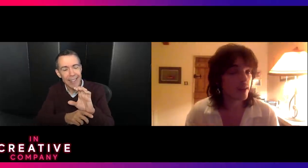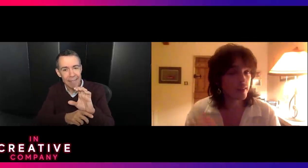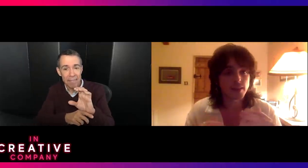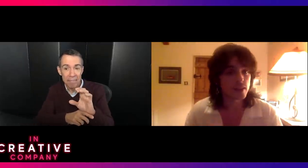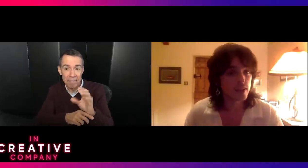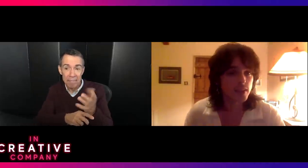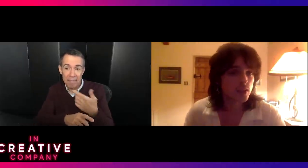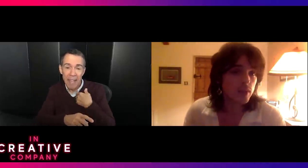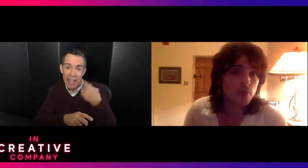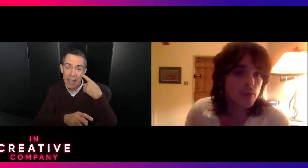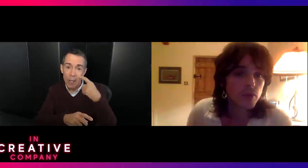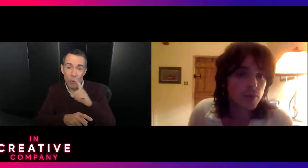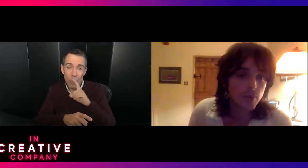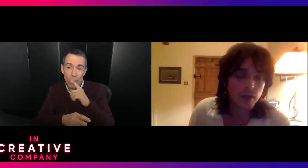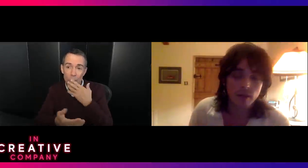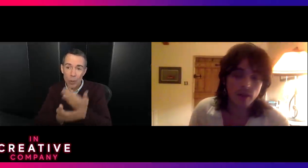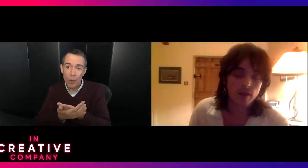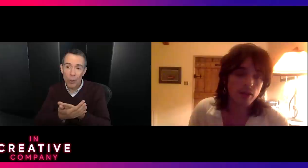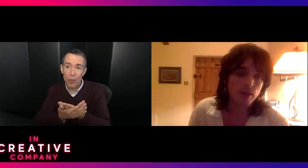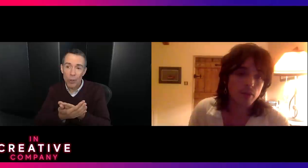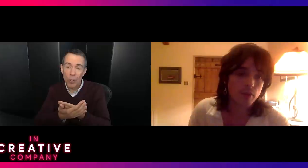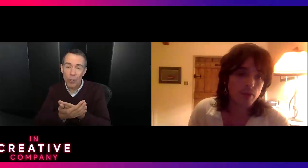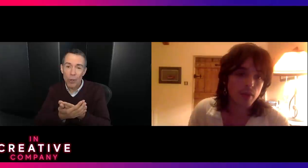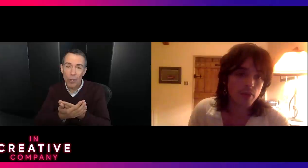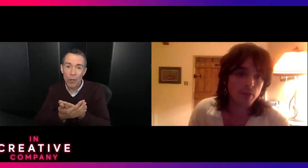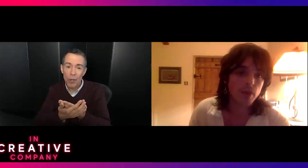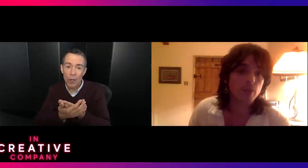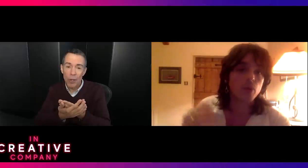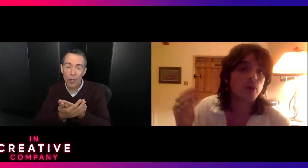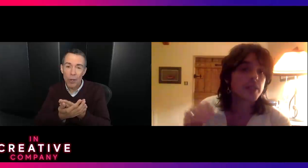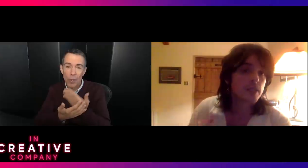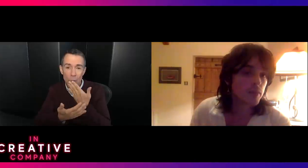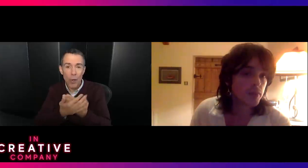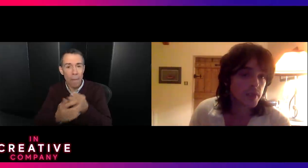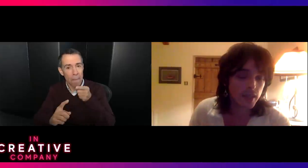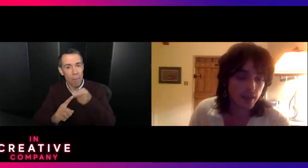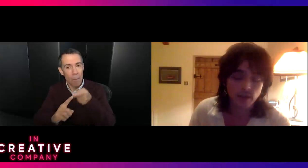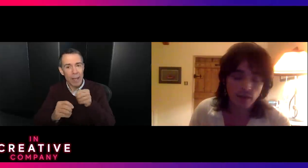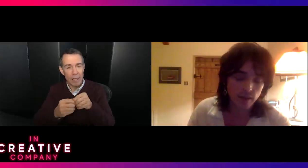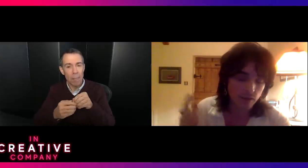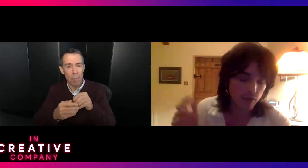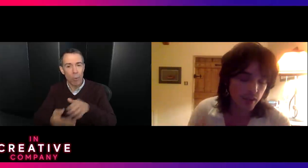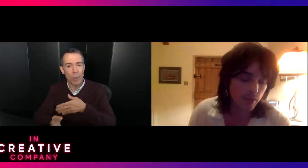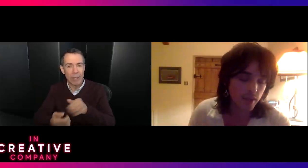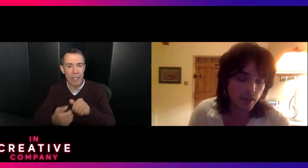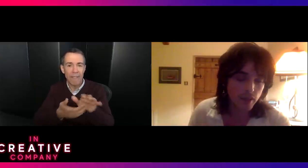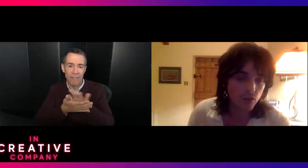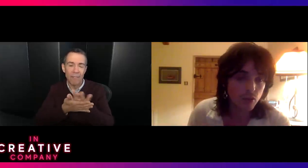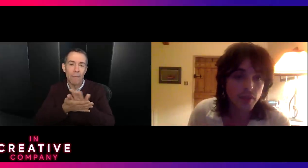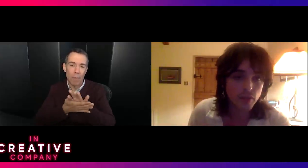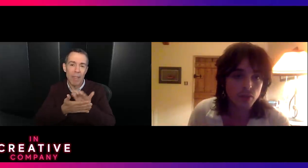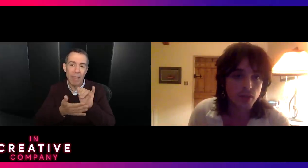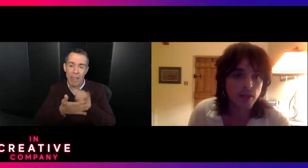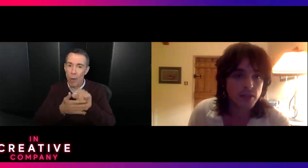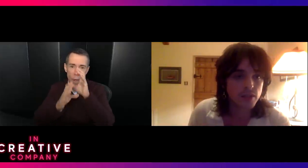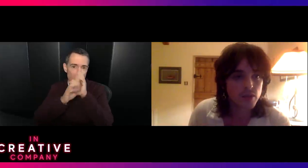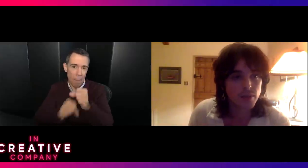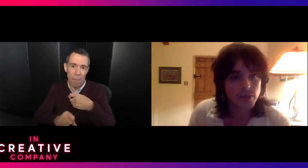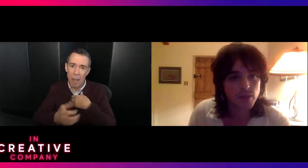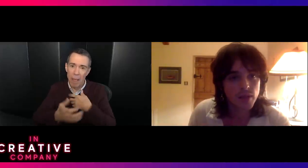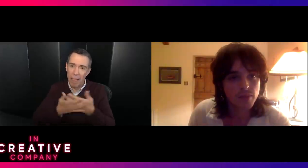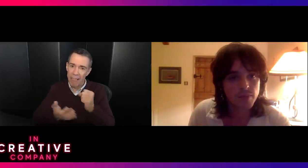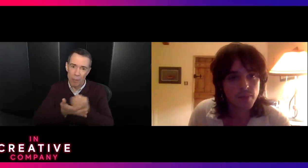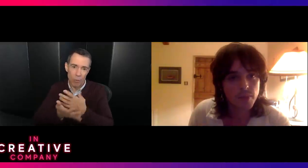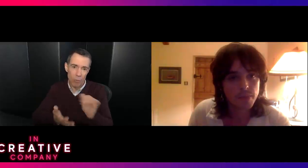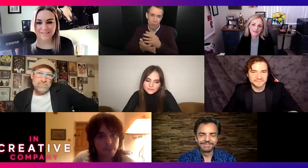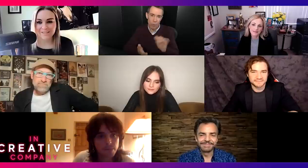And yeah, I think that's a really beautiful kind of point in the music, in the film, that drew me a lot to the script